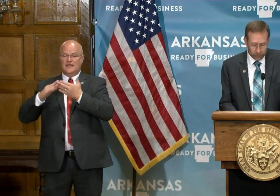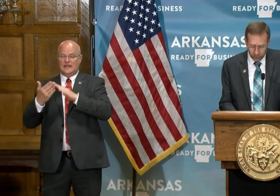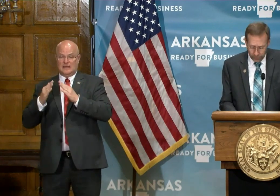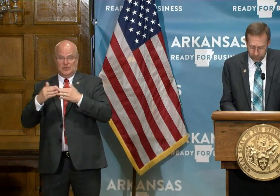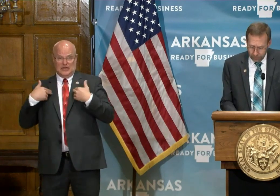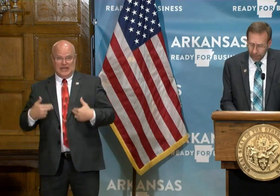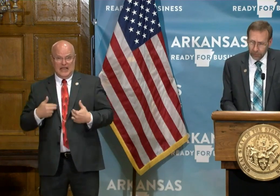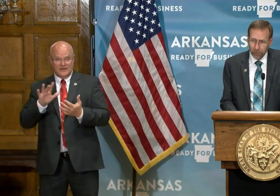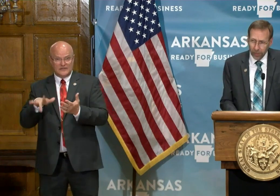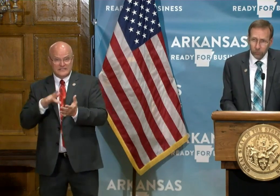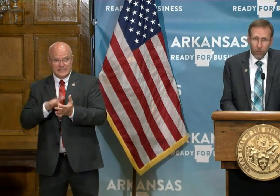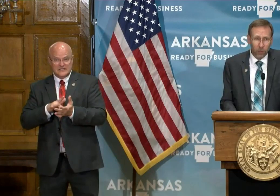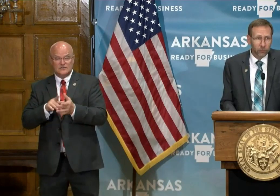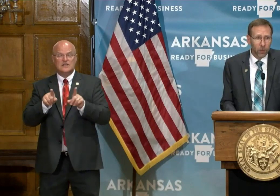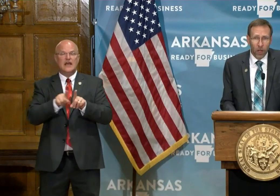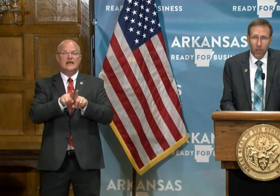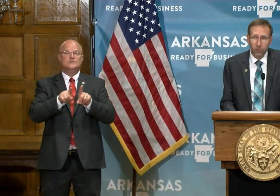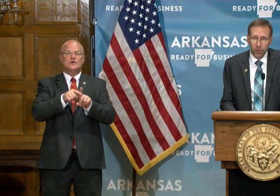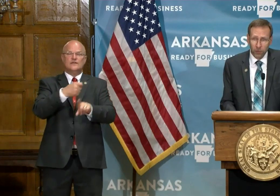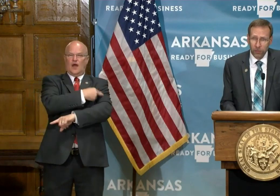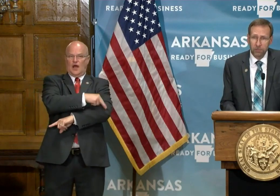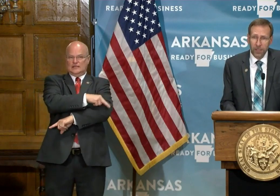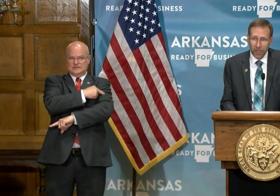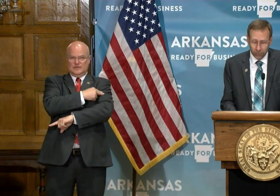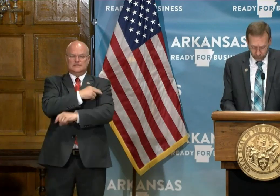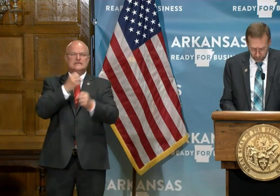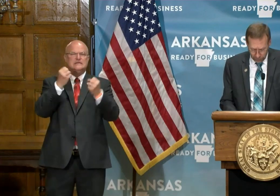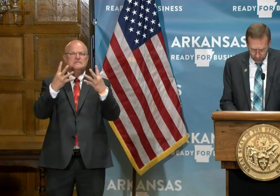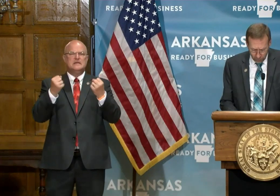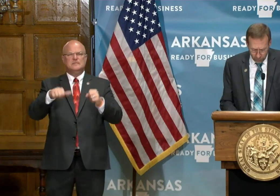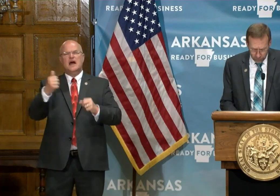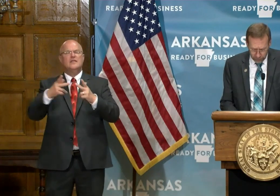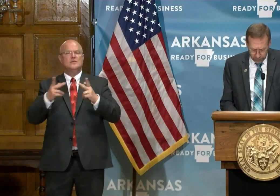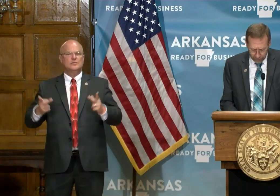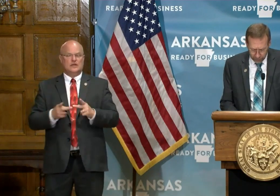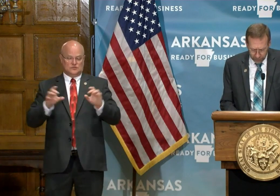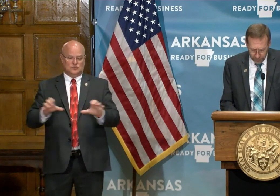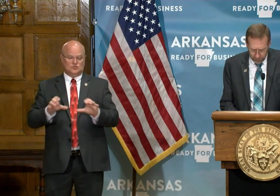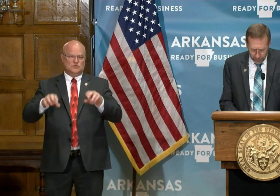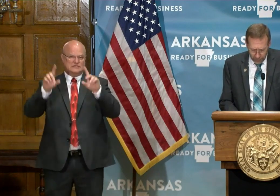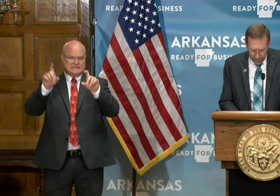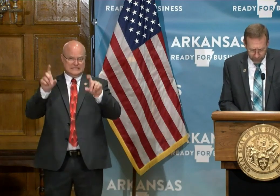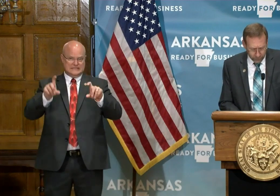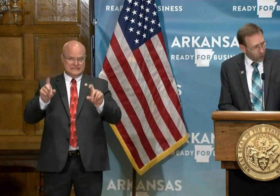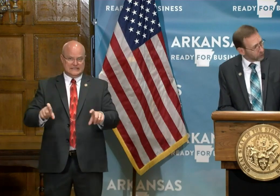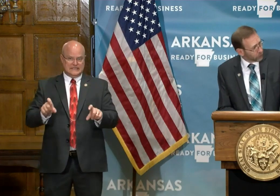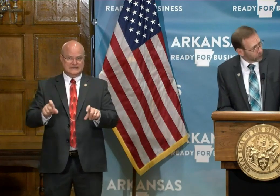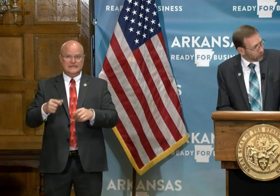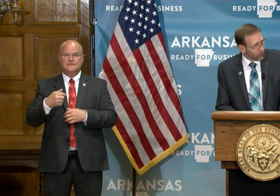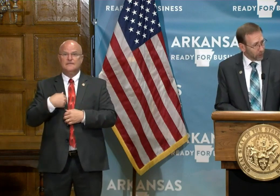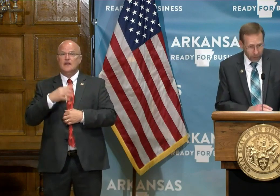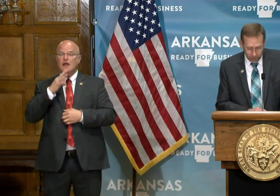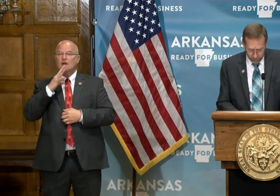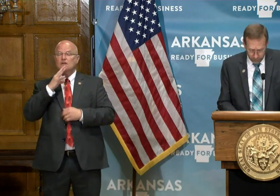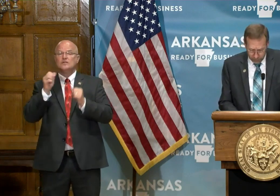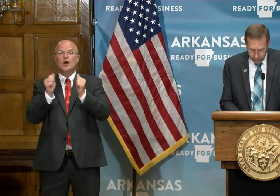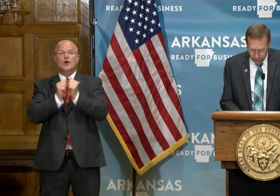community health centers as well as from the hospitals and many others who are doing testing. I've talked